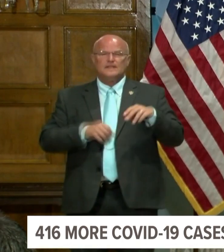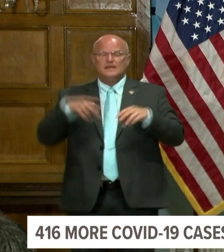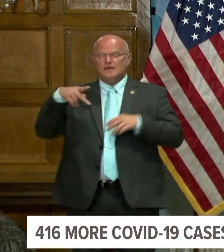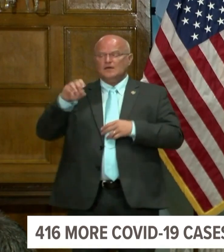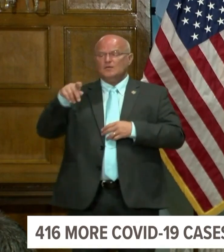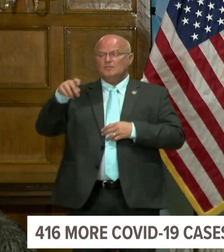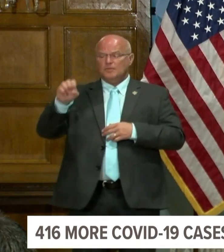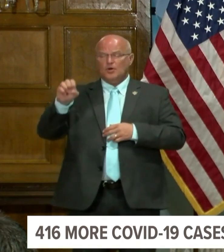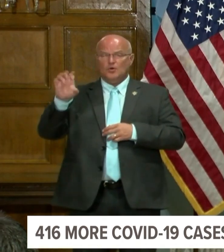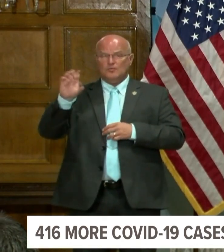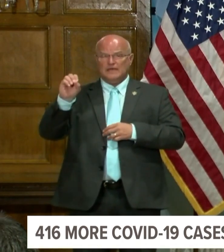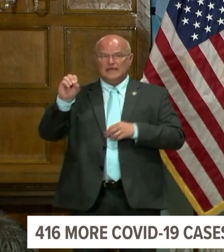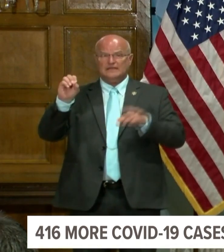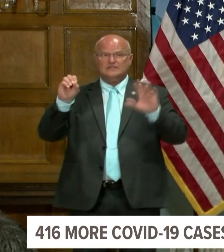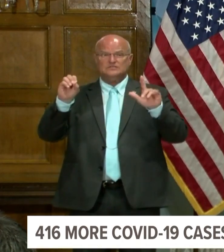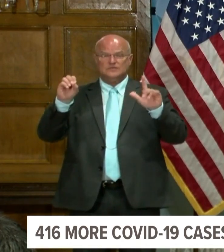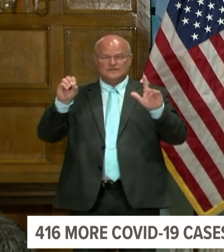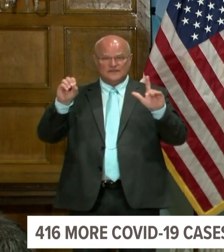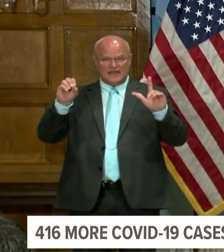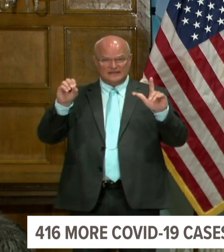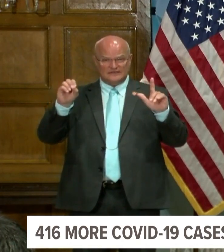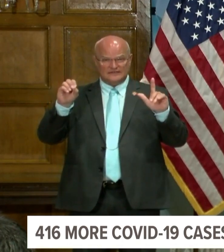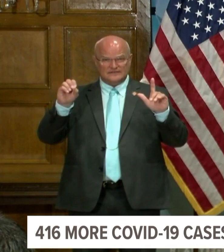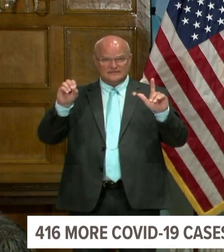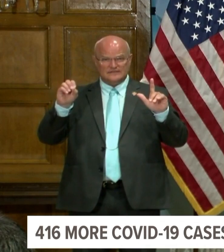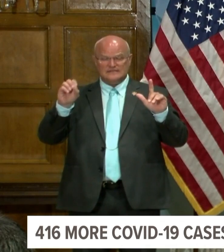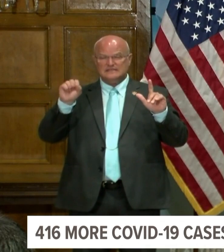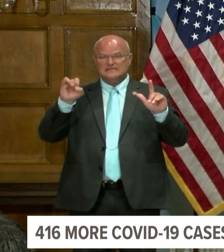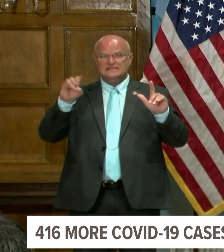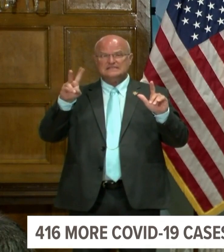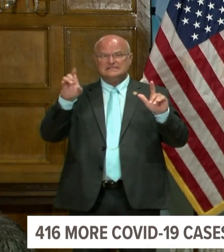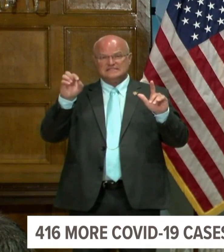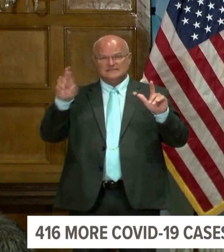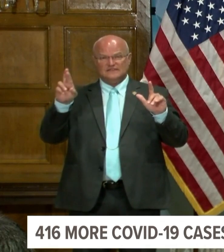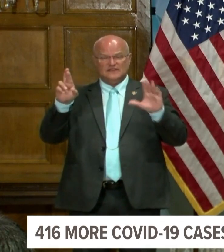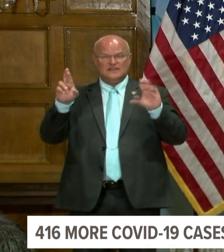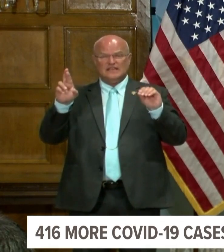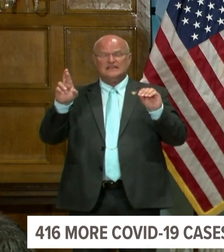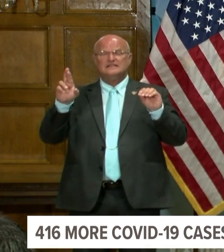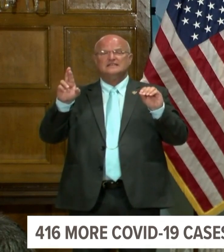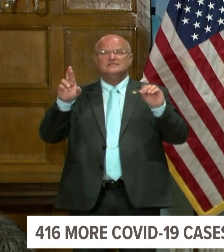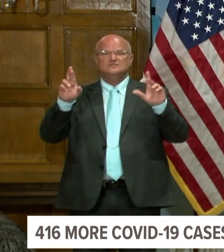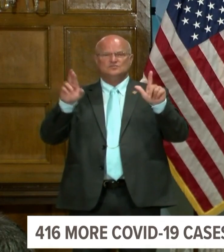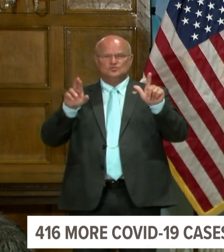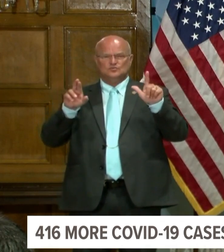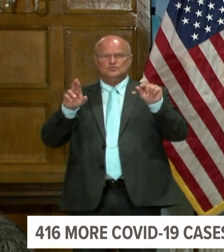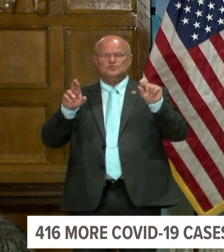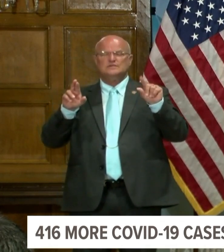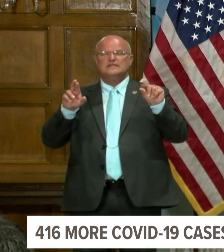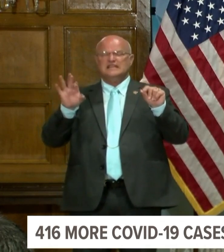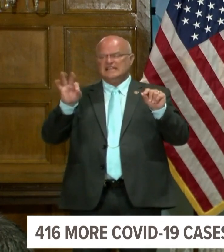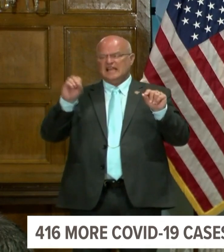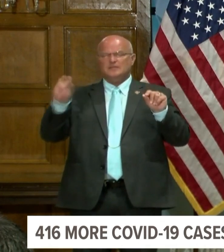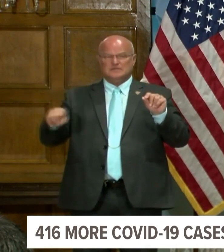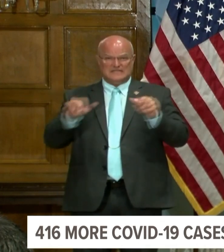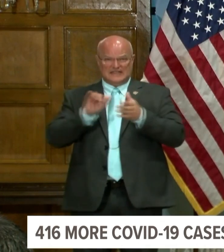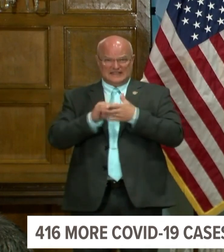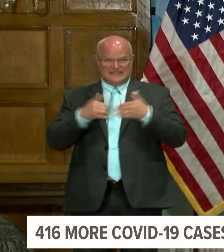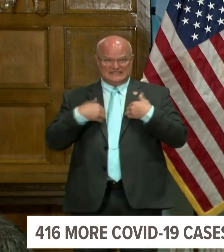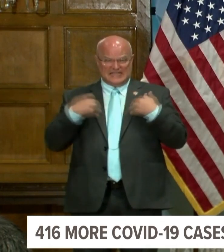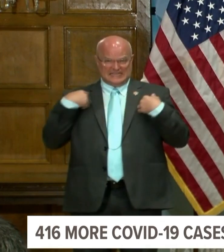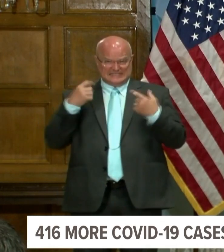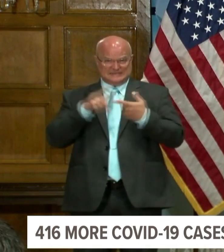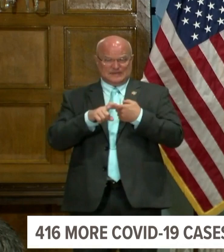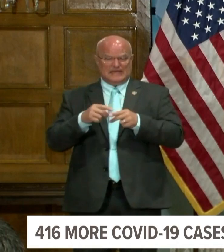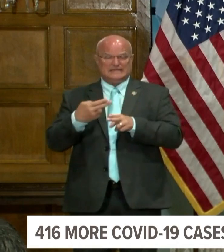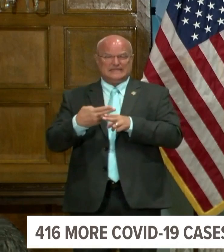County, there were 25 cases, and in Sevier County, 20 cases. 90% of these had